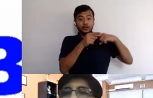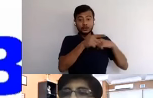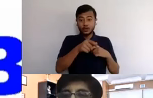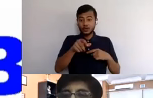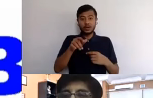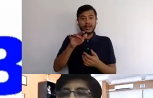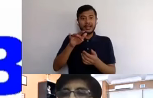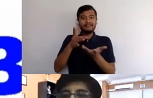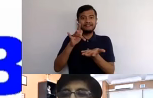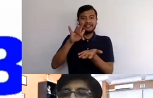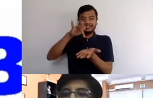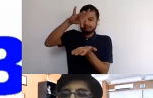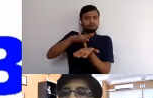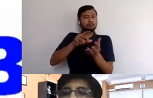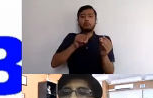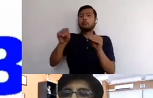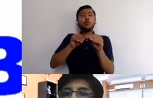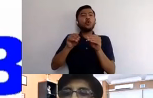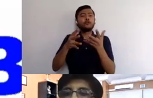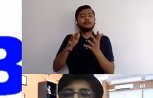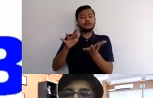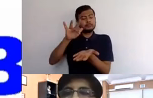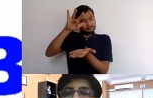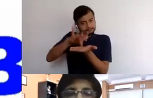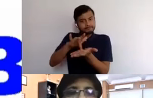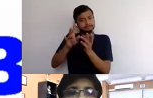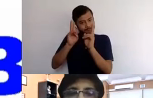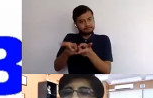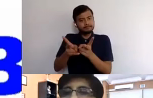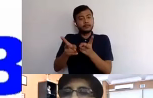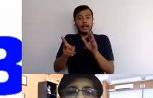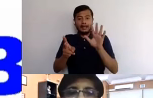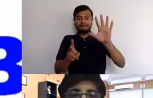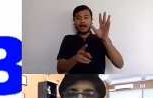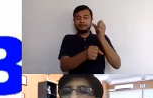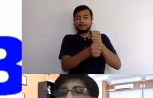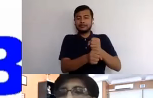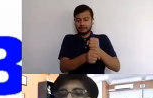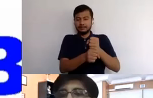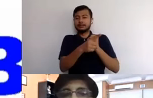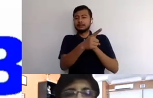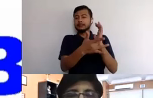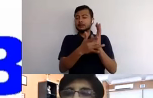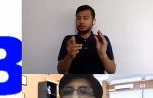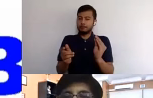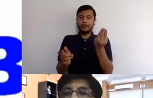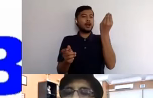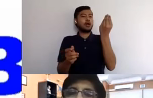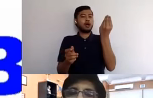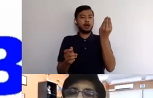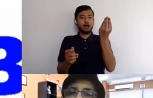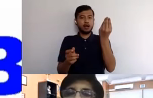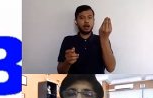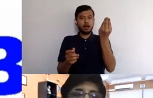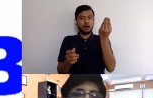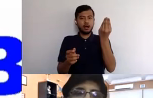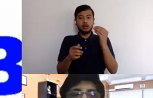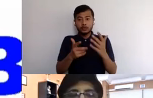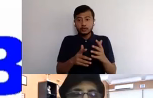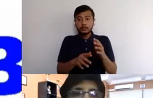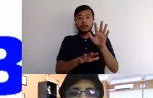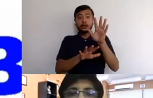a primary and significant important use case of the 5G. And therefore, since it is the primary broadband access mechanism,